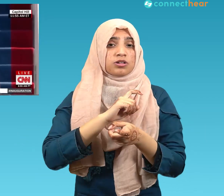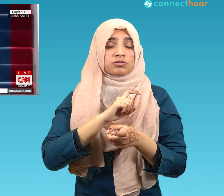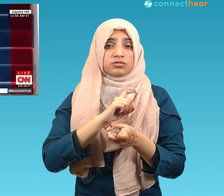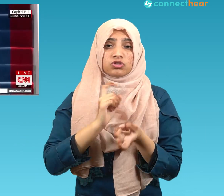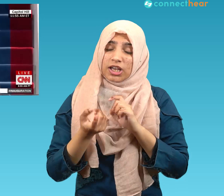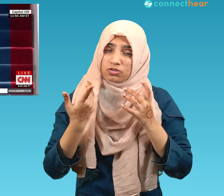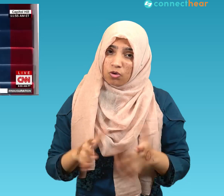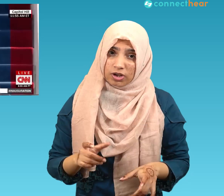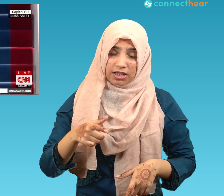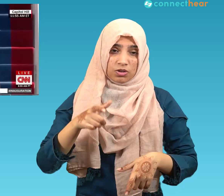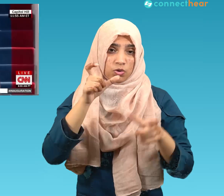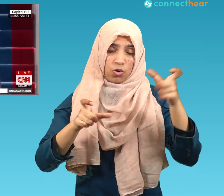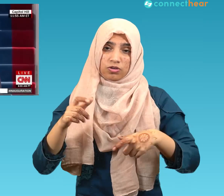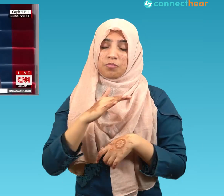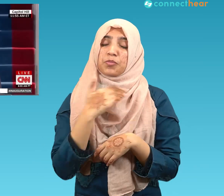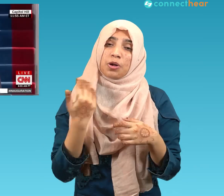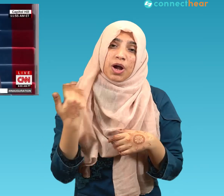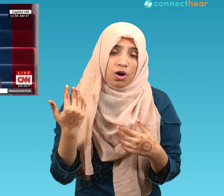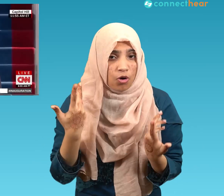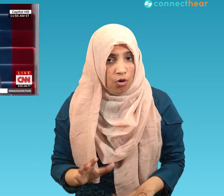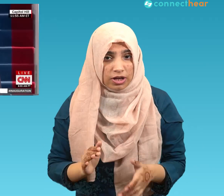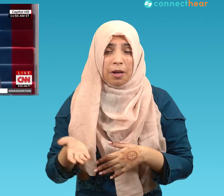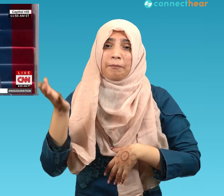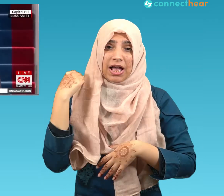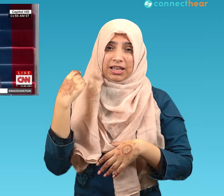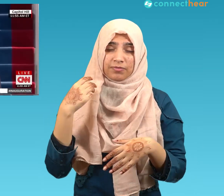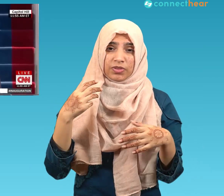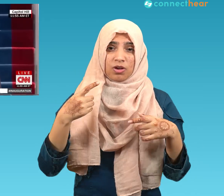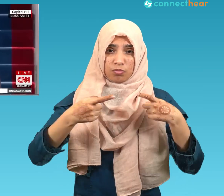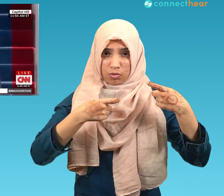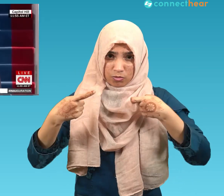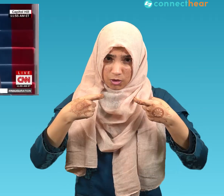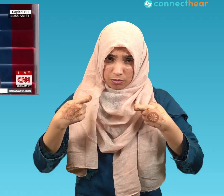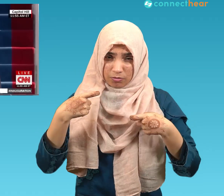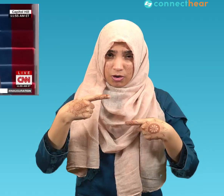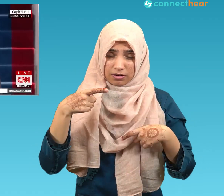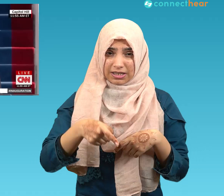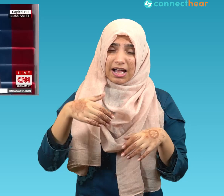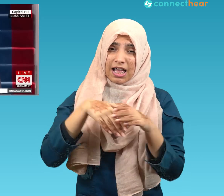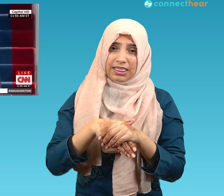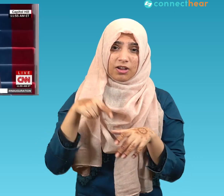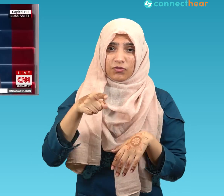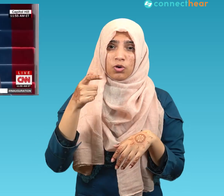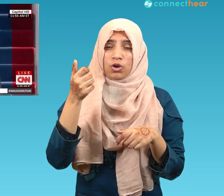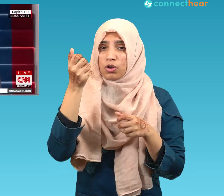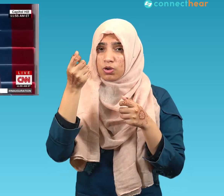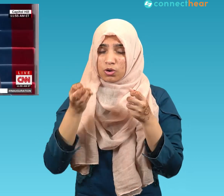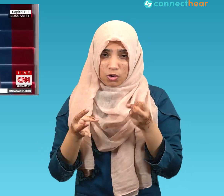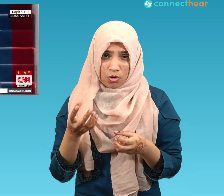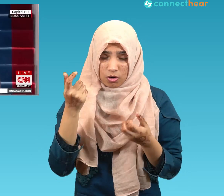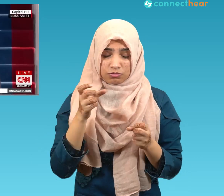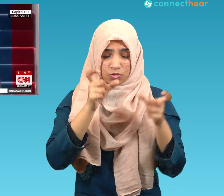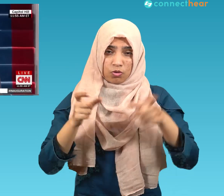lost in all of World War II. Millions of jobs have been lost. Hundreds of